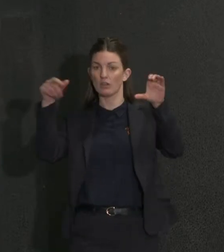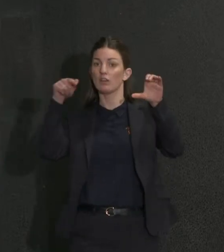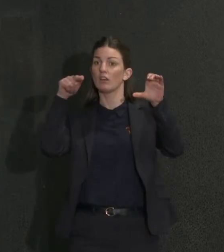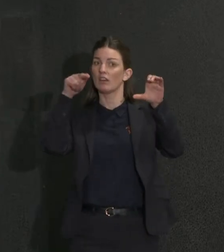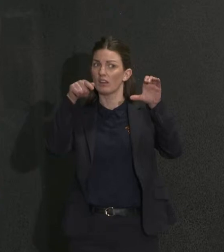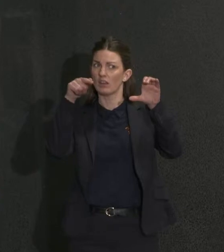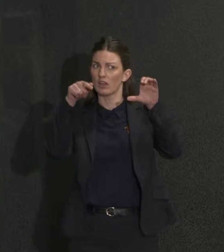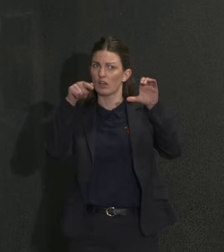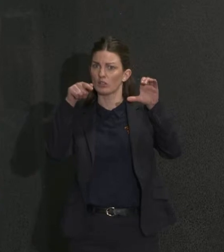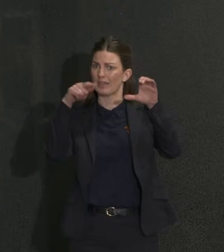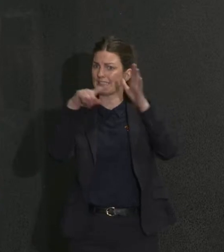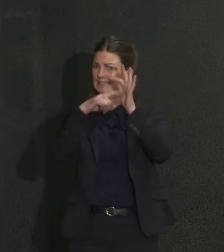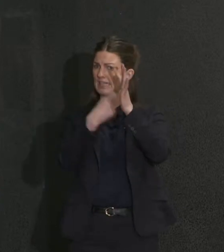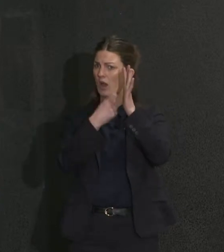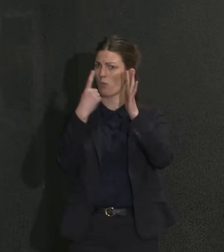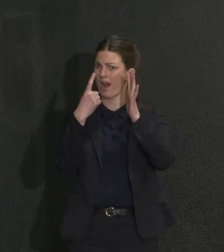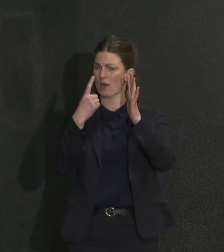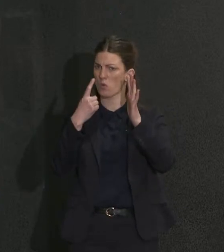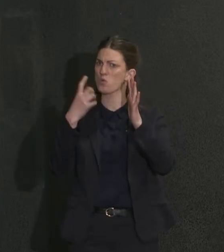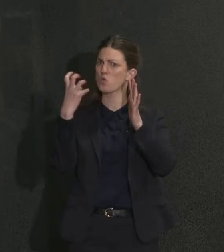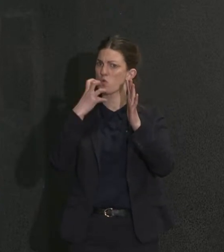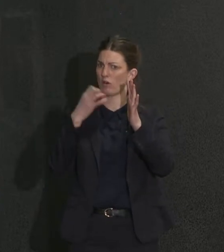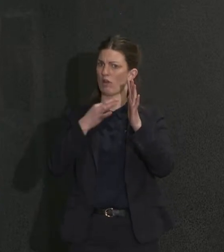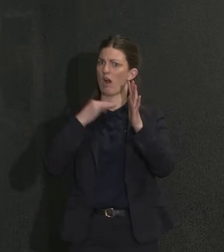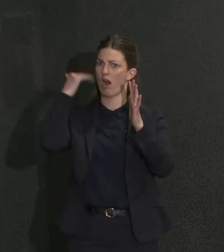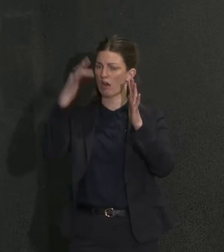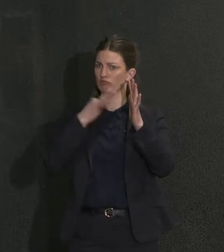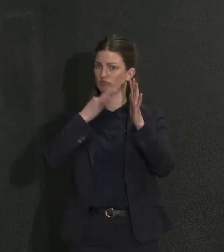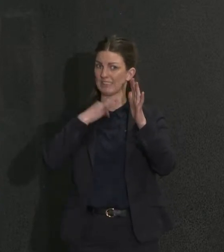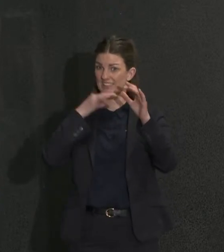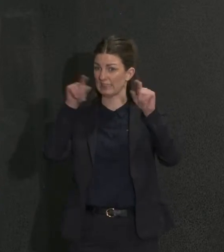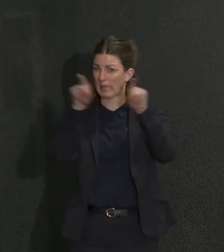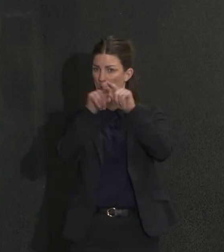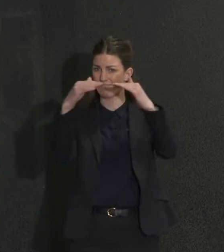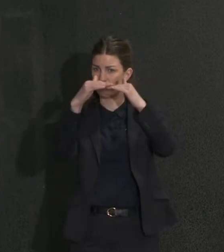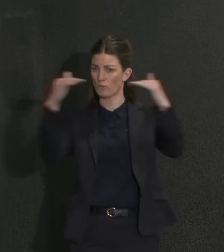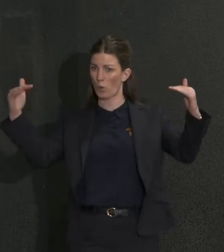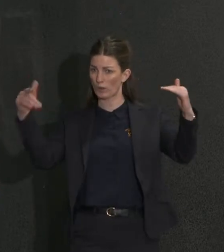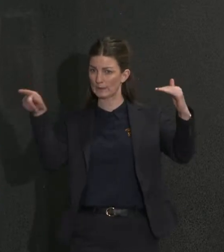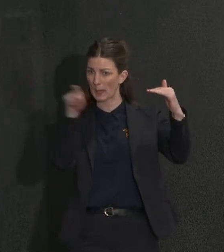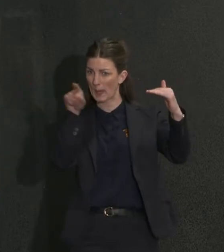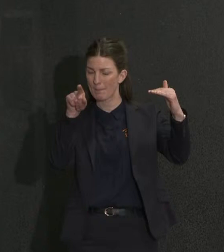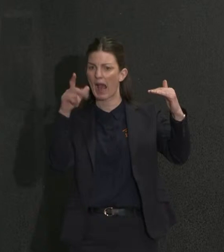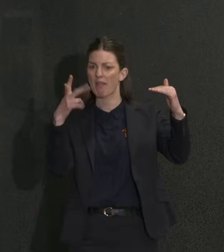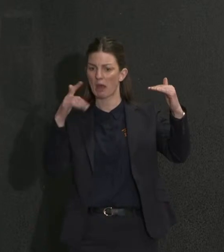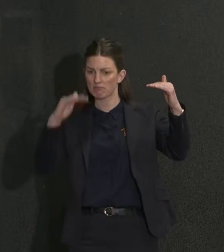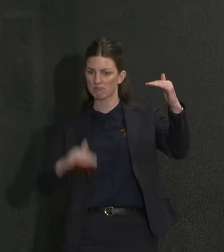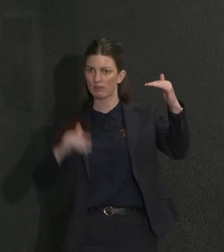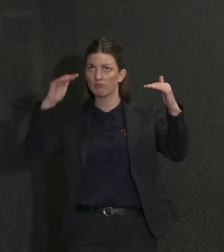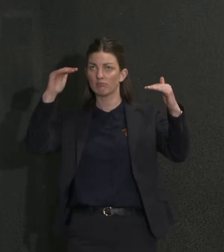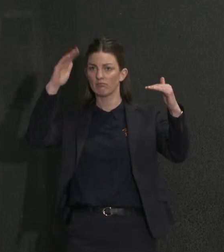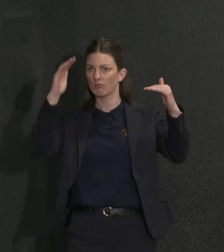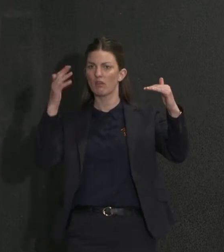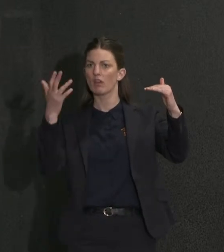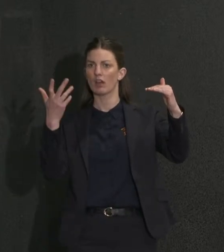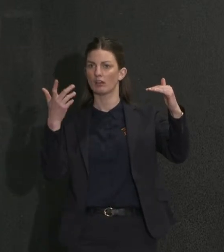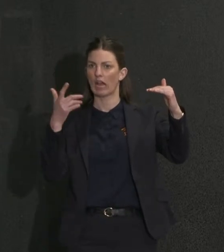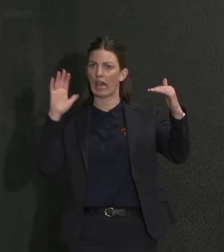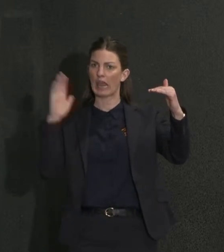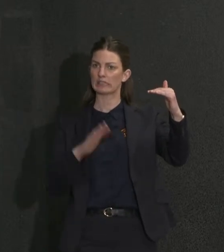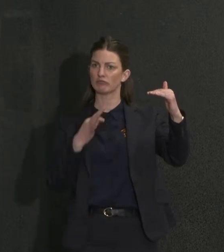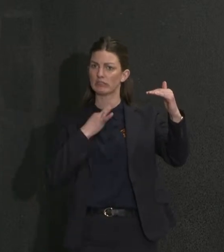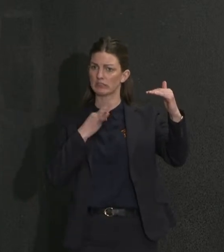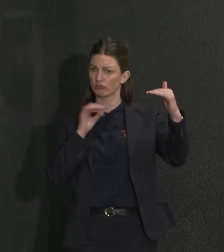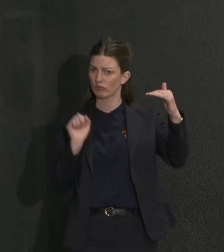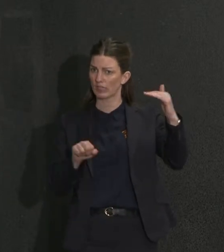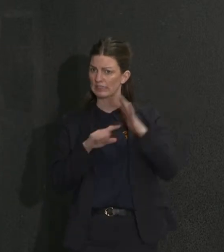up a special testing hub in that area? So I was briefly at Flemington this morning, just before I joined the Premier here. So what